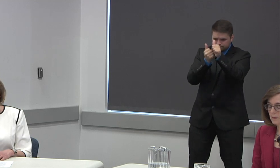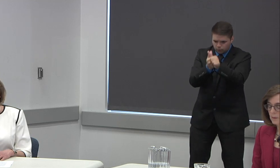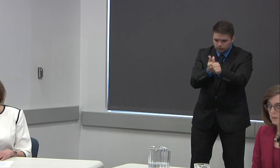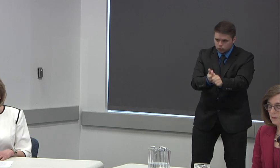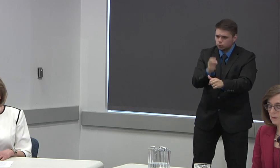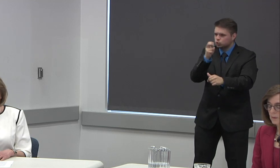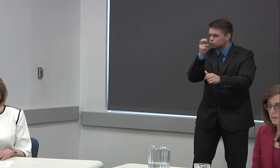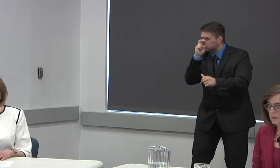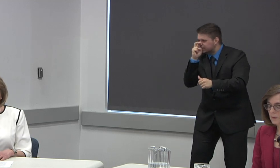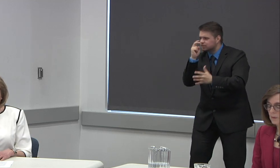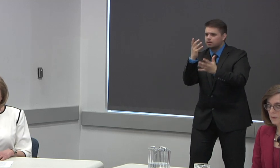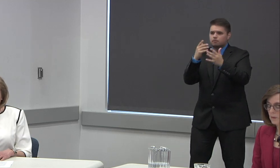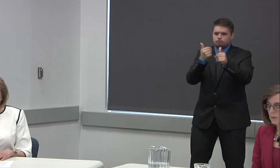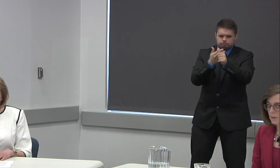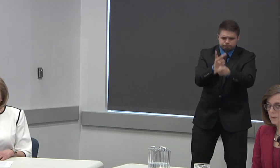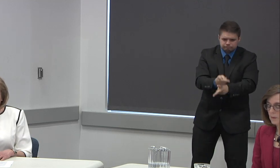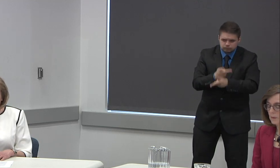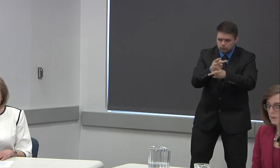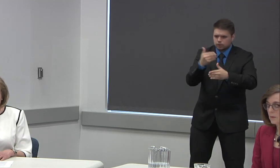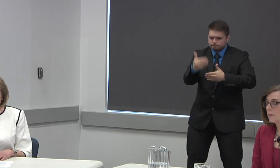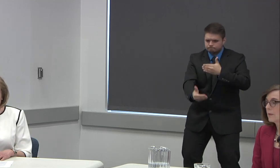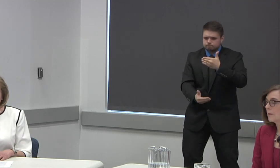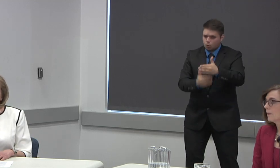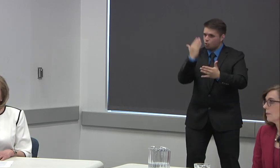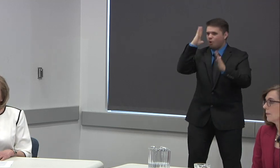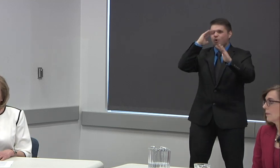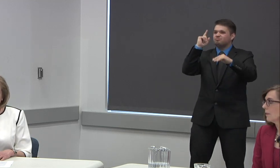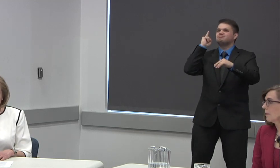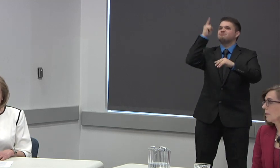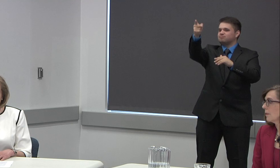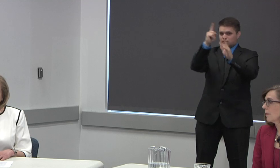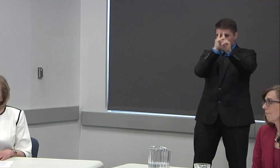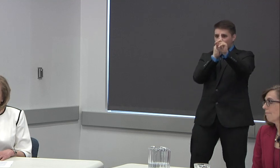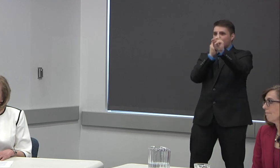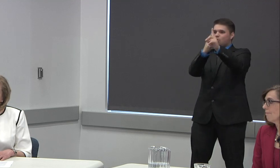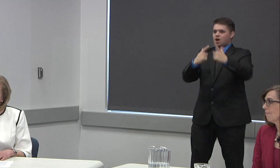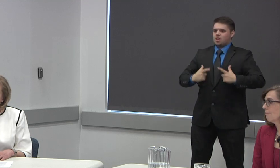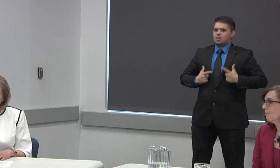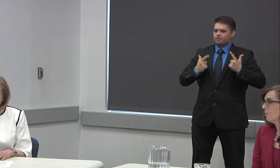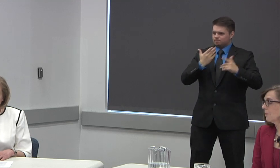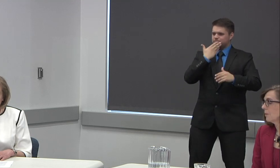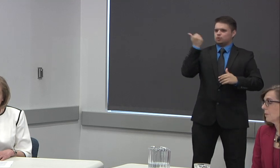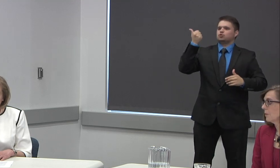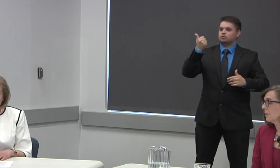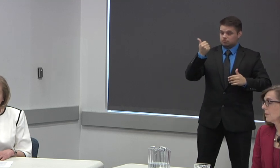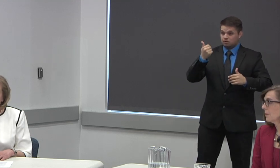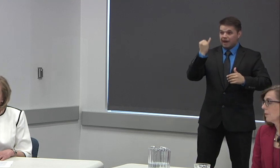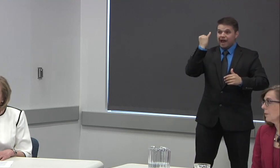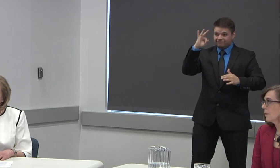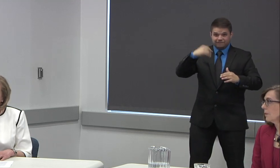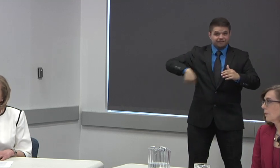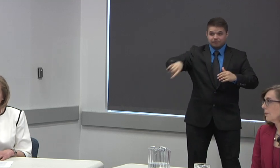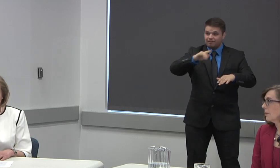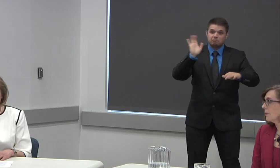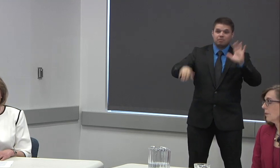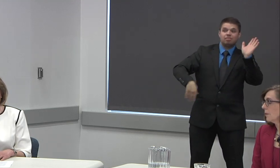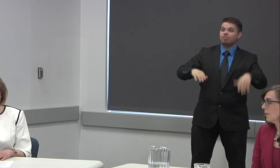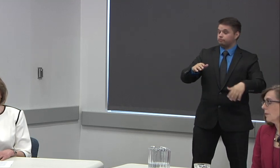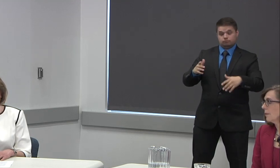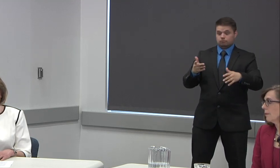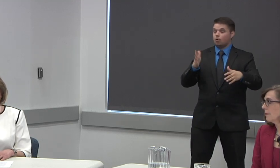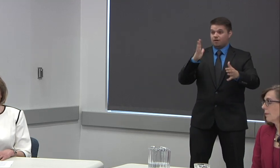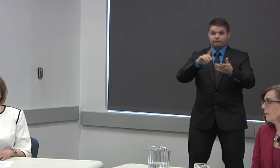normal lives while also continuing to manage any potential resurgent spread of COVID in our